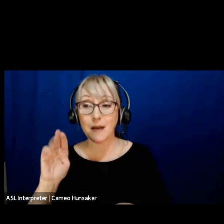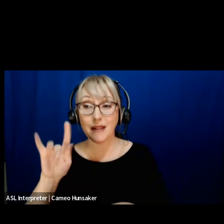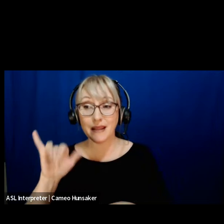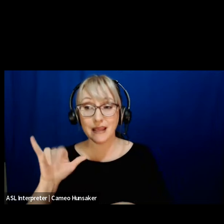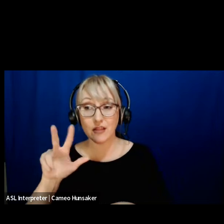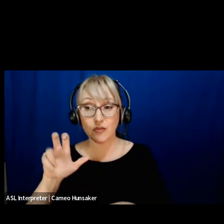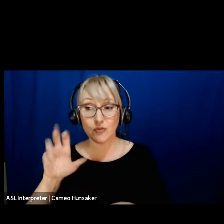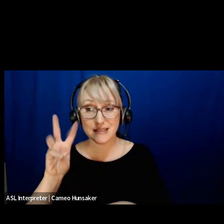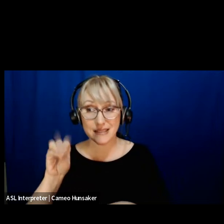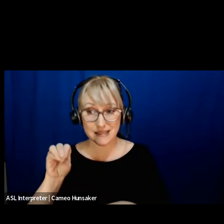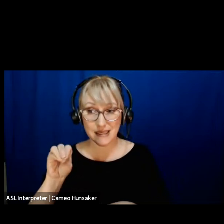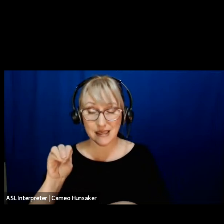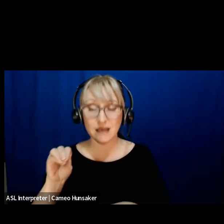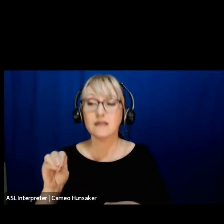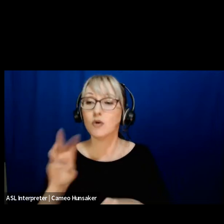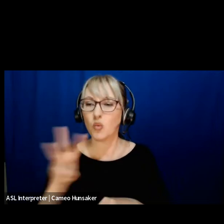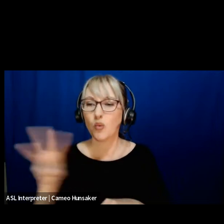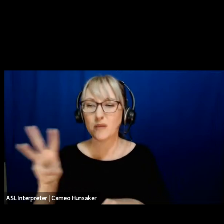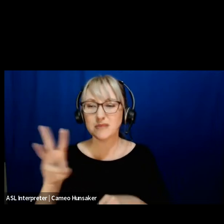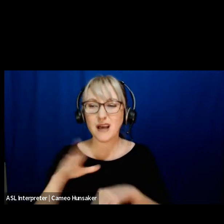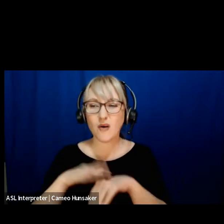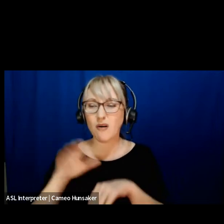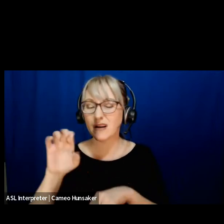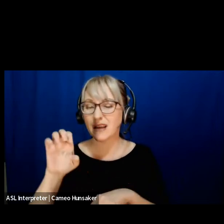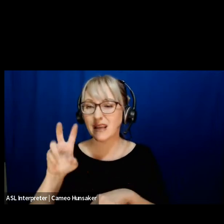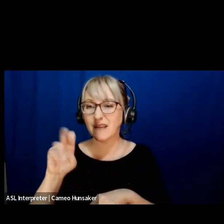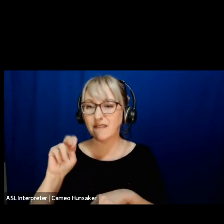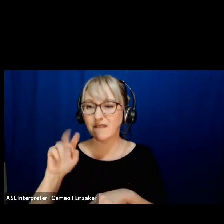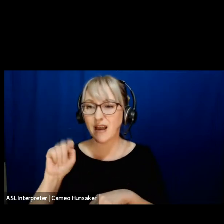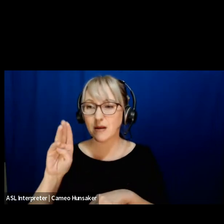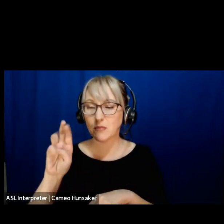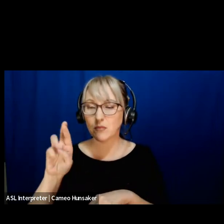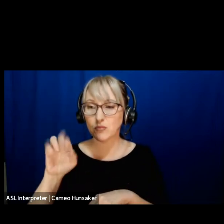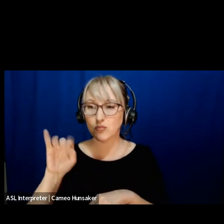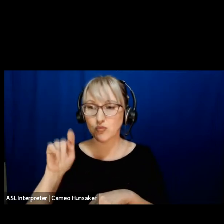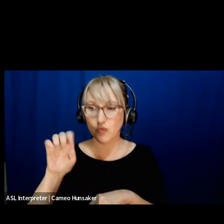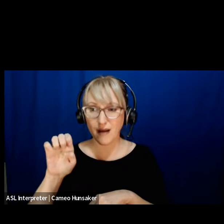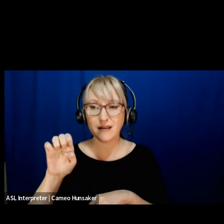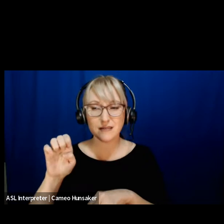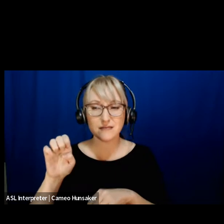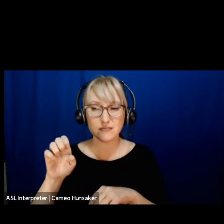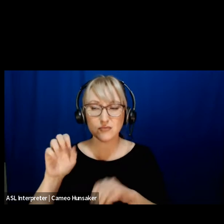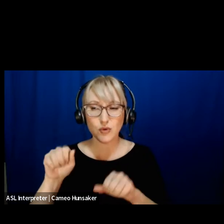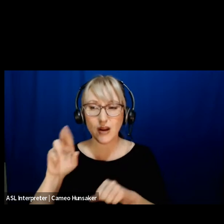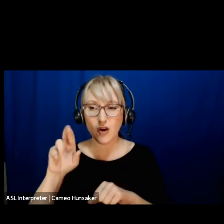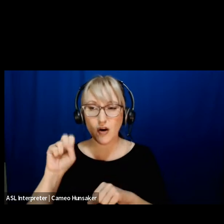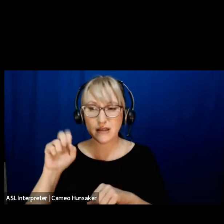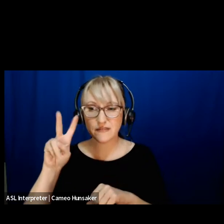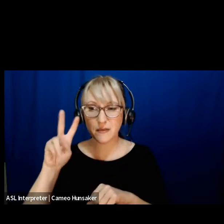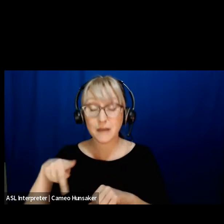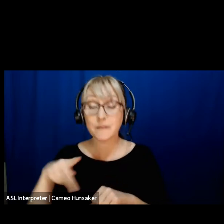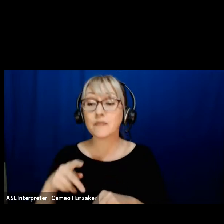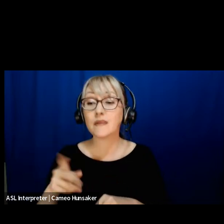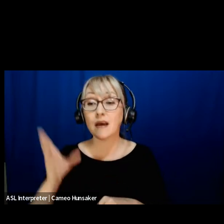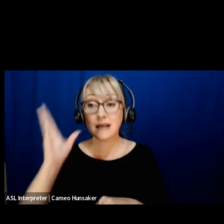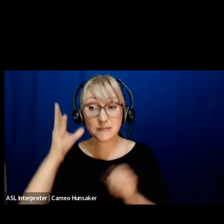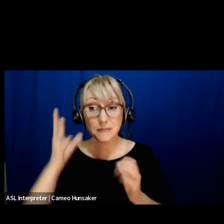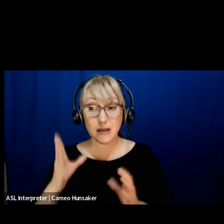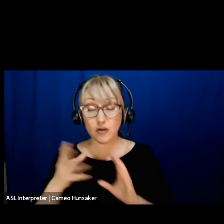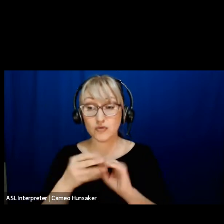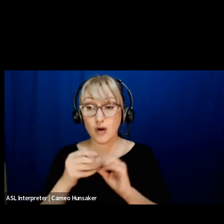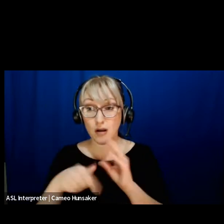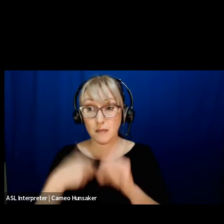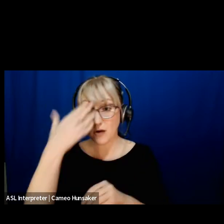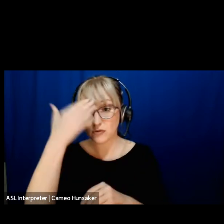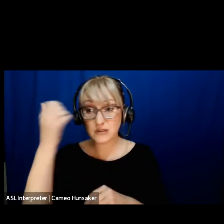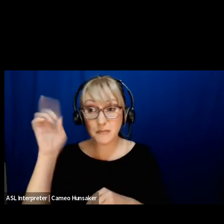can sign up so we know how many people are coming. And we have a keynote speaker, and he's going to be talking about dementia and the deaf and hard of hearing.